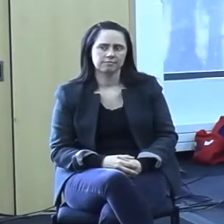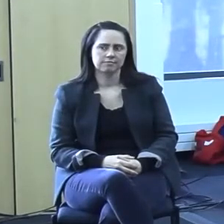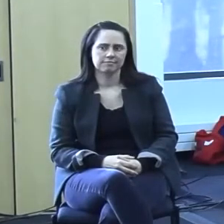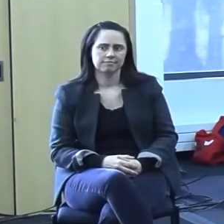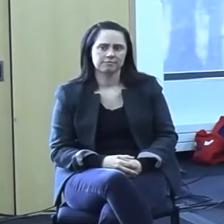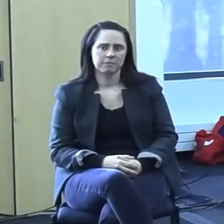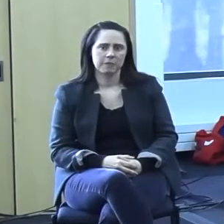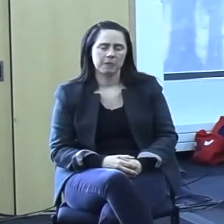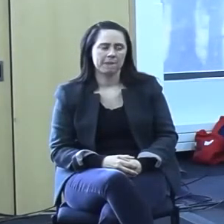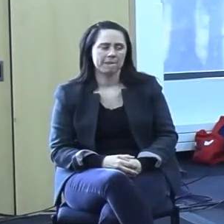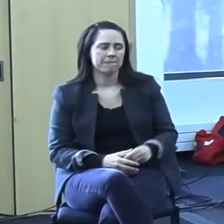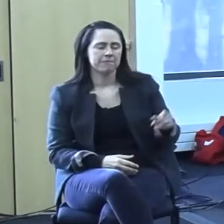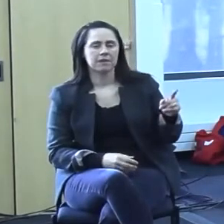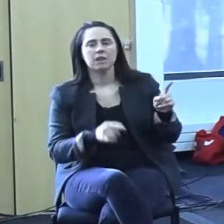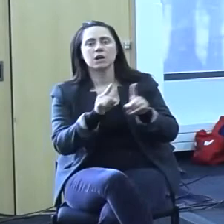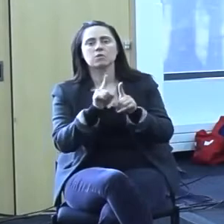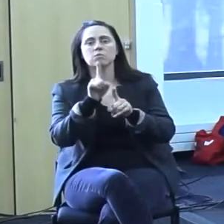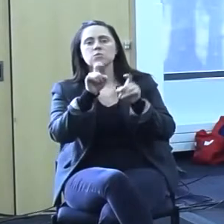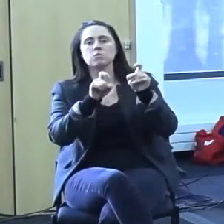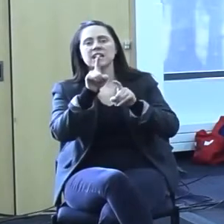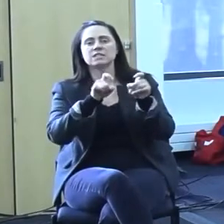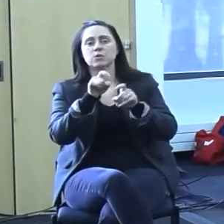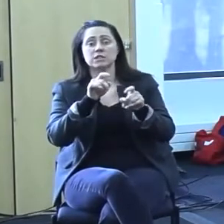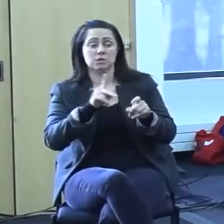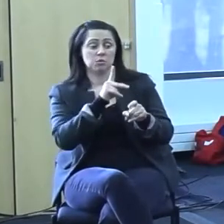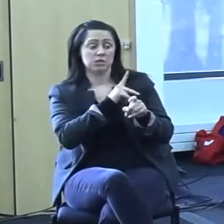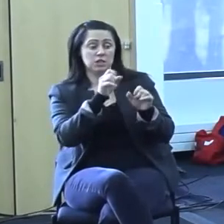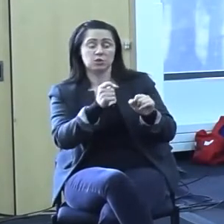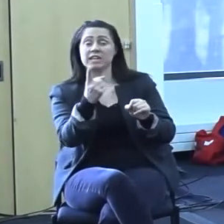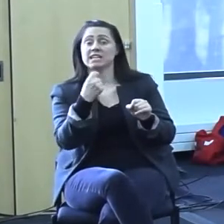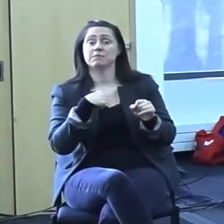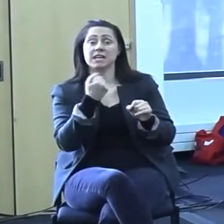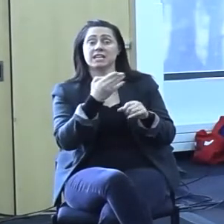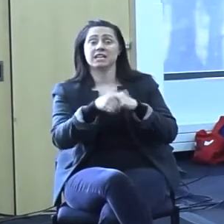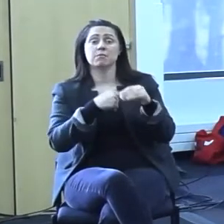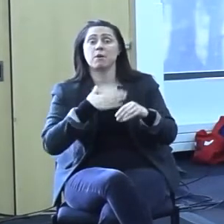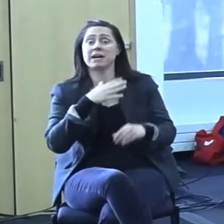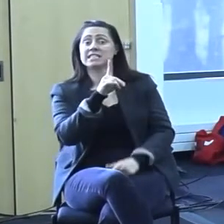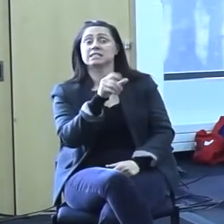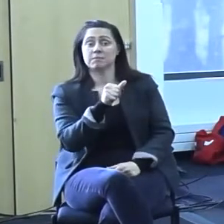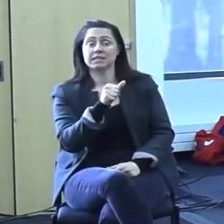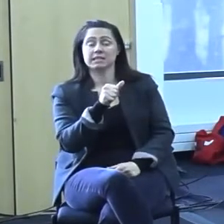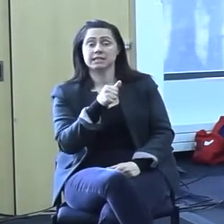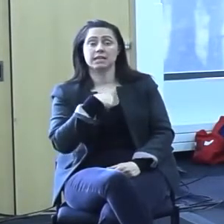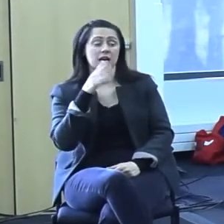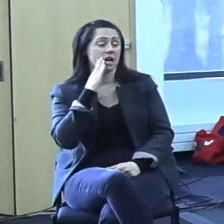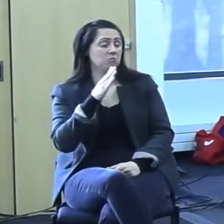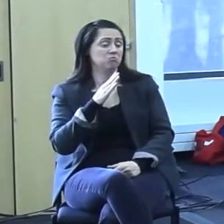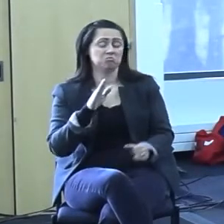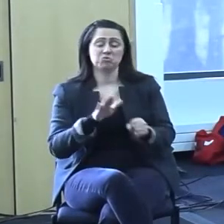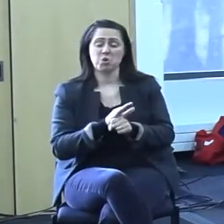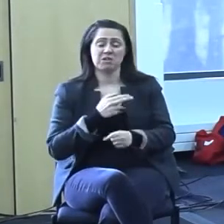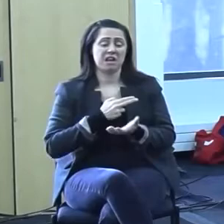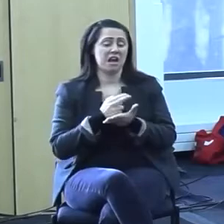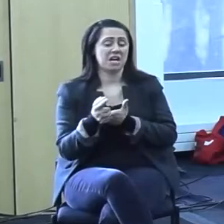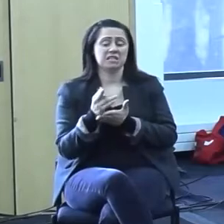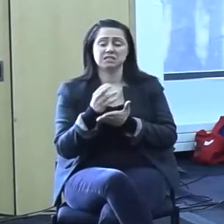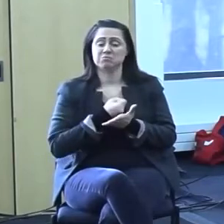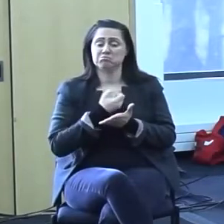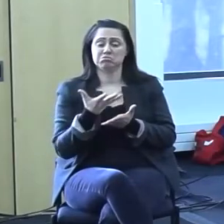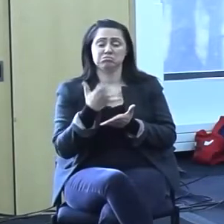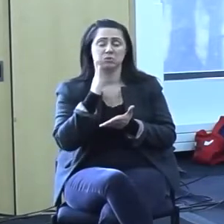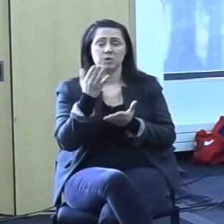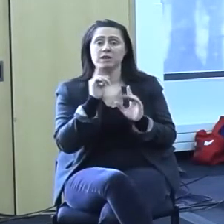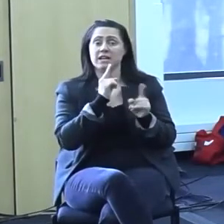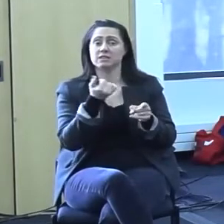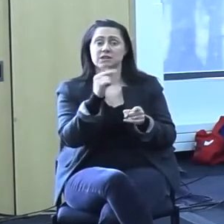And to ask questions, personally, you can ask me anything about my disability and I am fully open. I'll answer any questions for